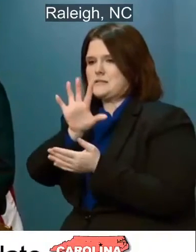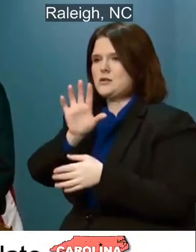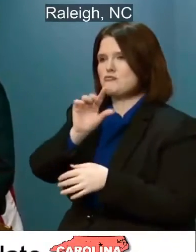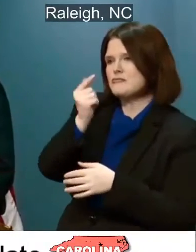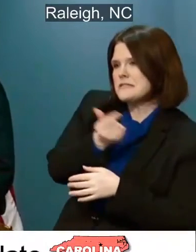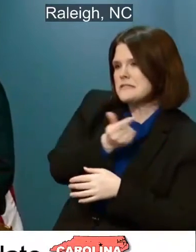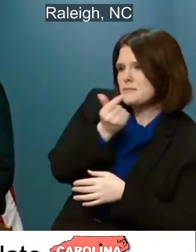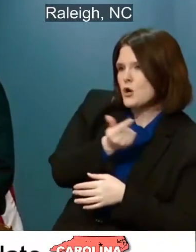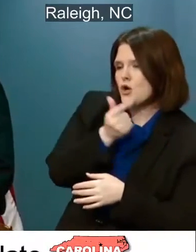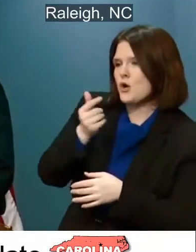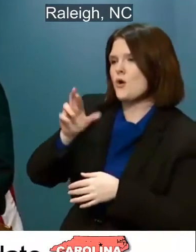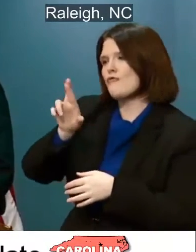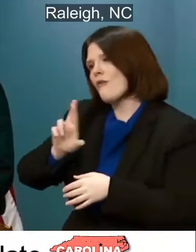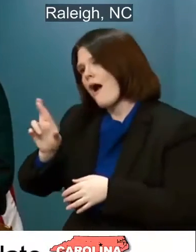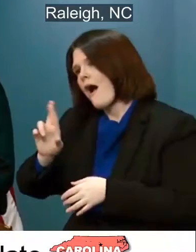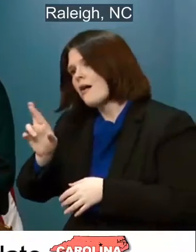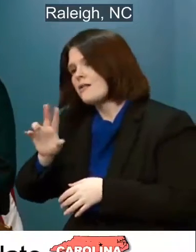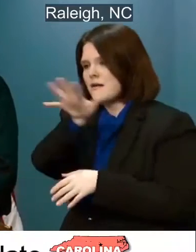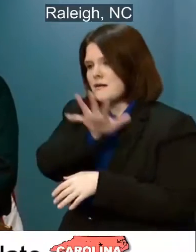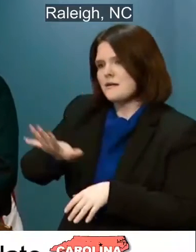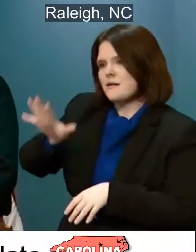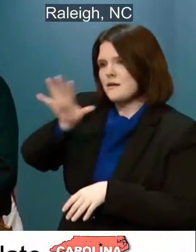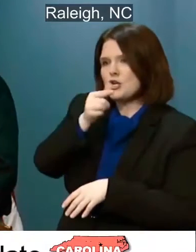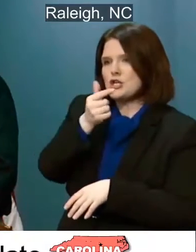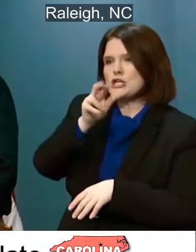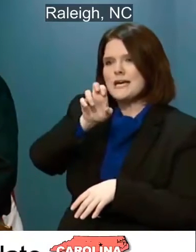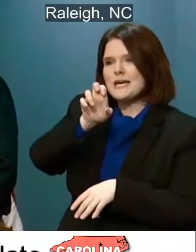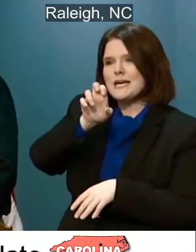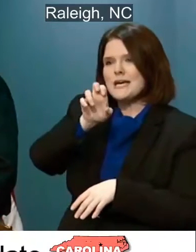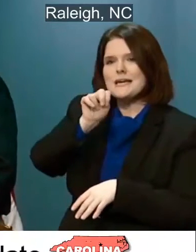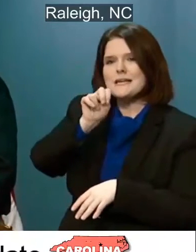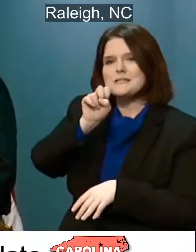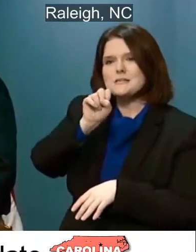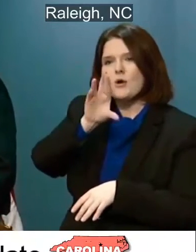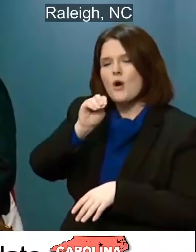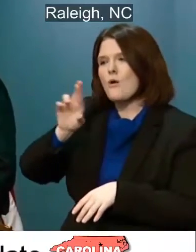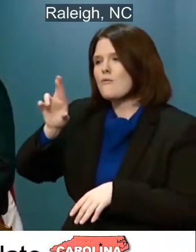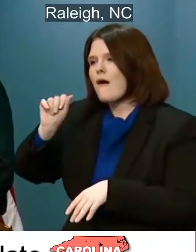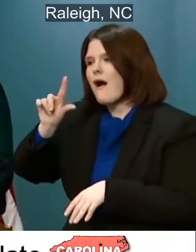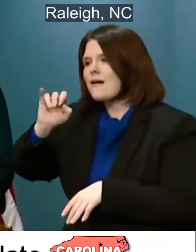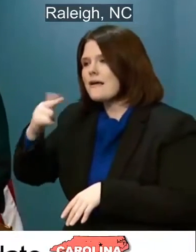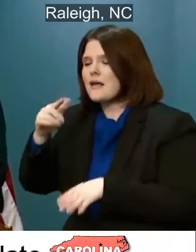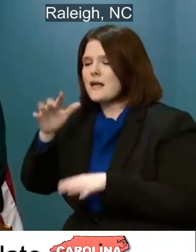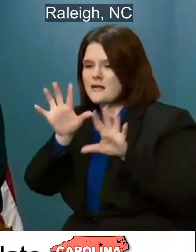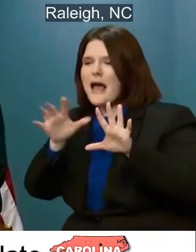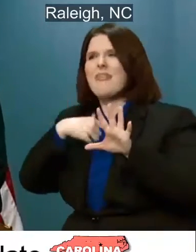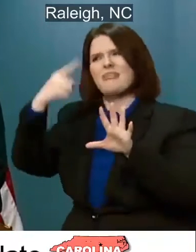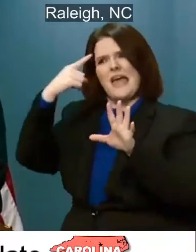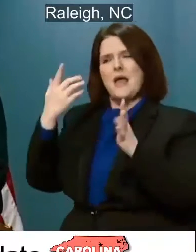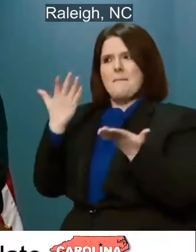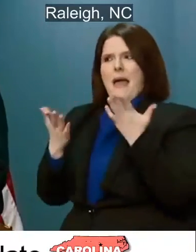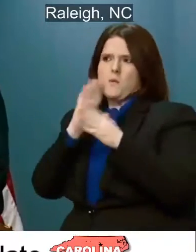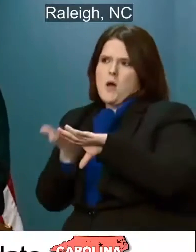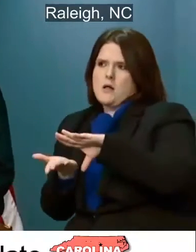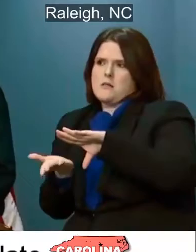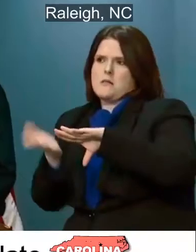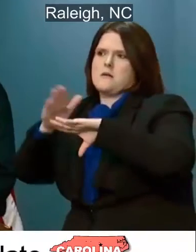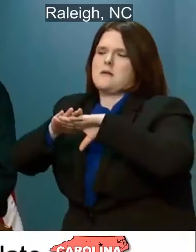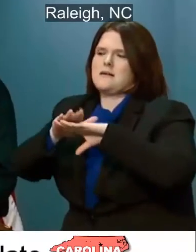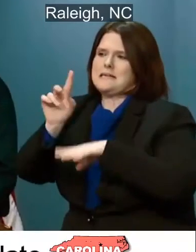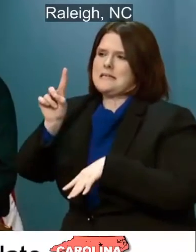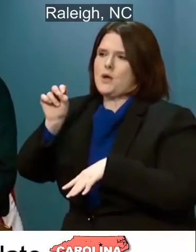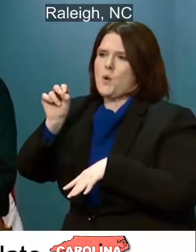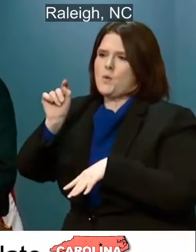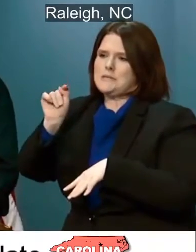that the DOT crews may need to do more plowing and more clearing